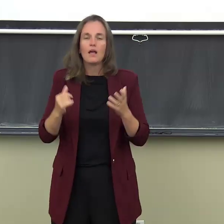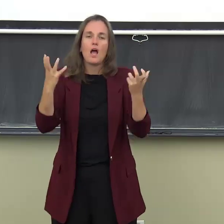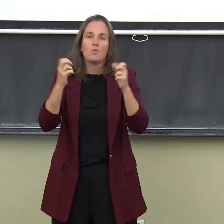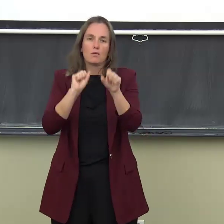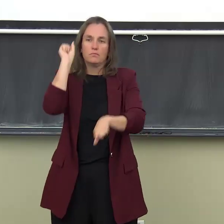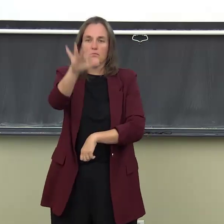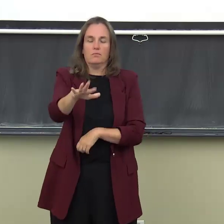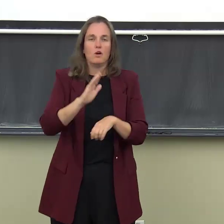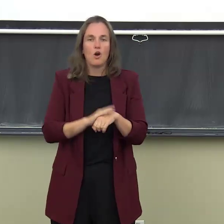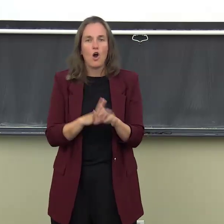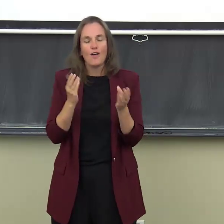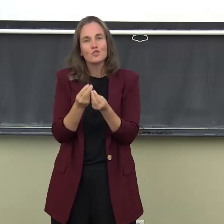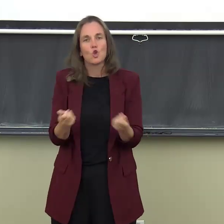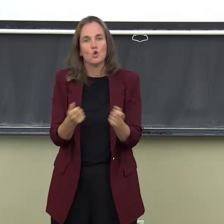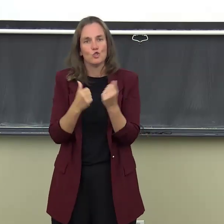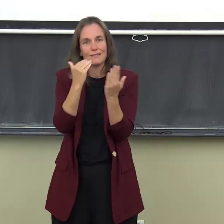on the solutions.